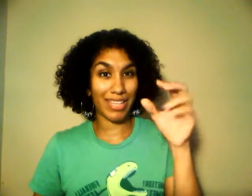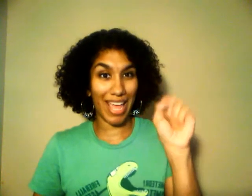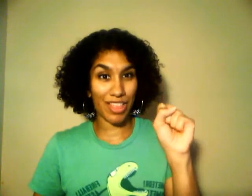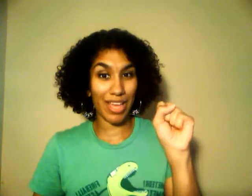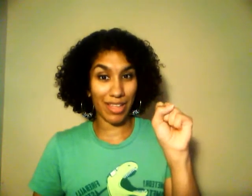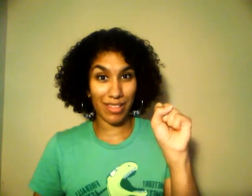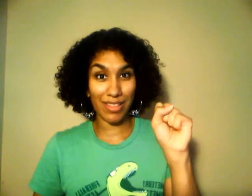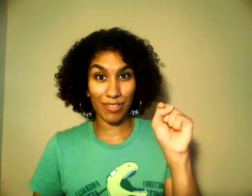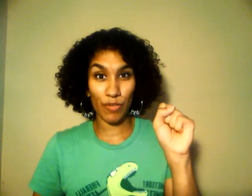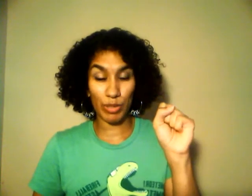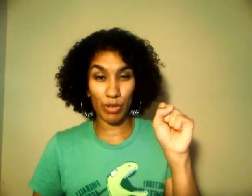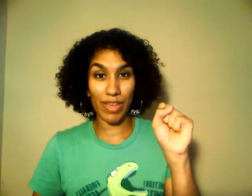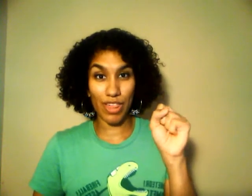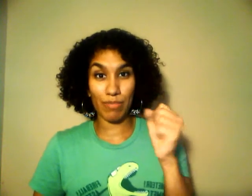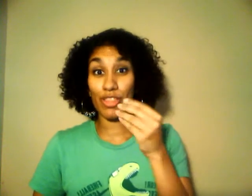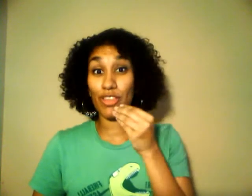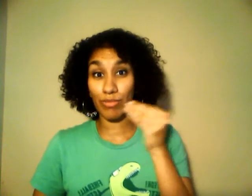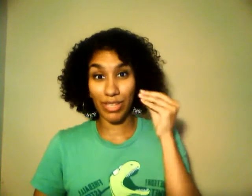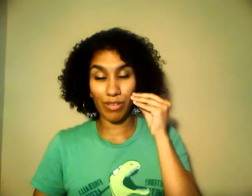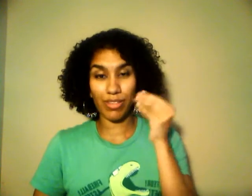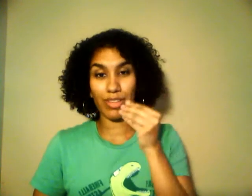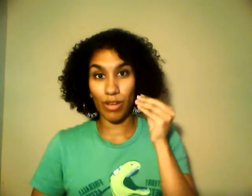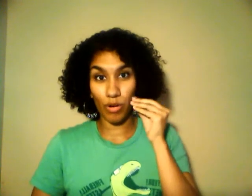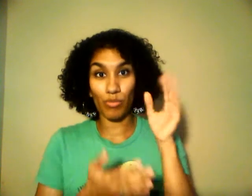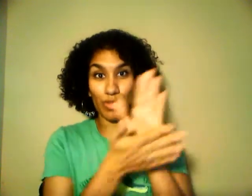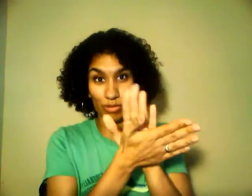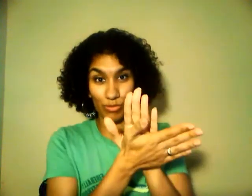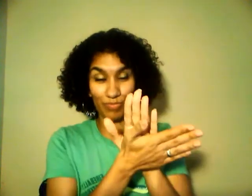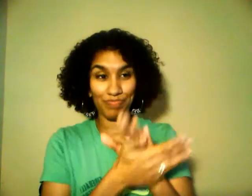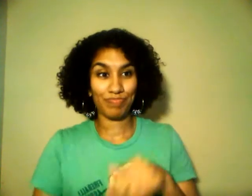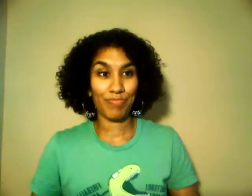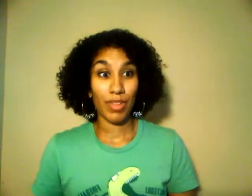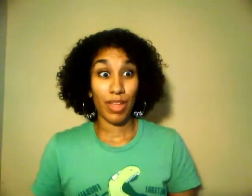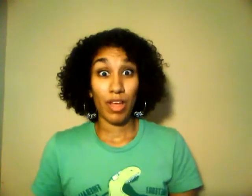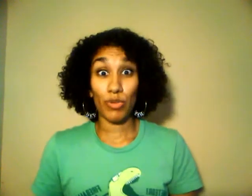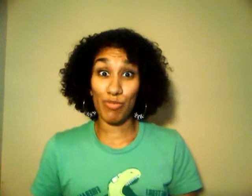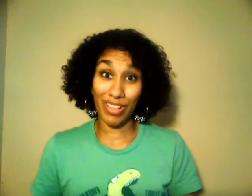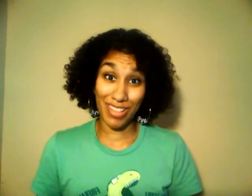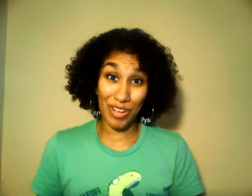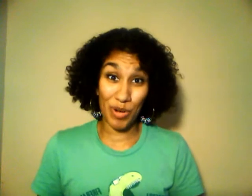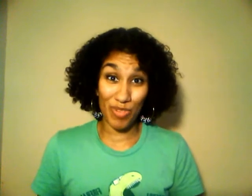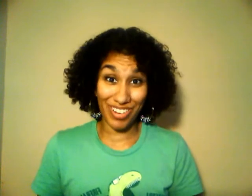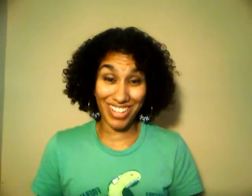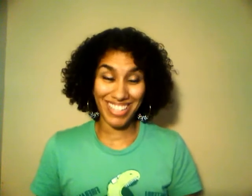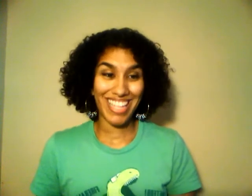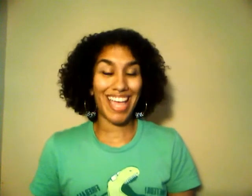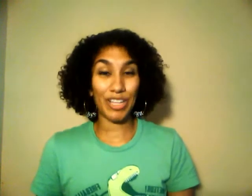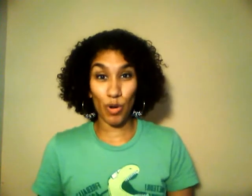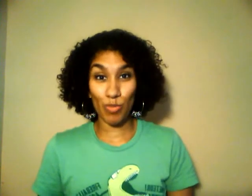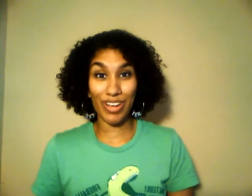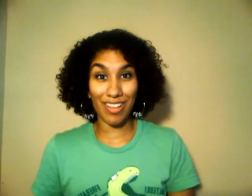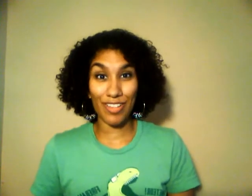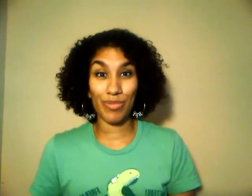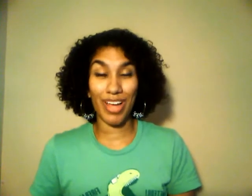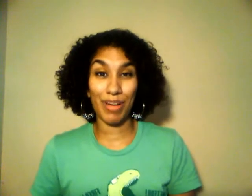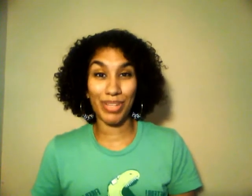HS for an abbreviation but generally you'll see homeschool. Which brings us to homework. And homework is also a combination